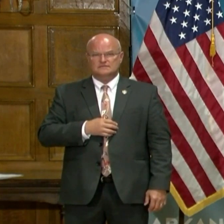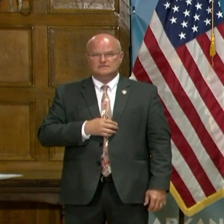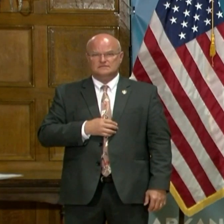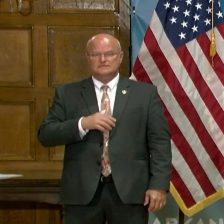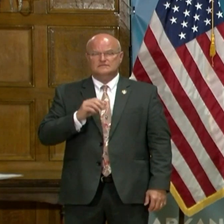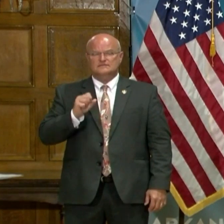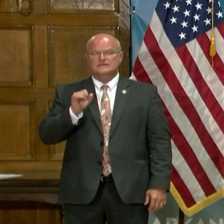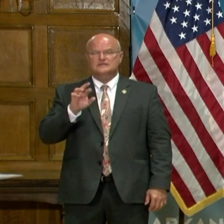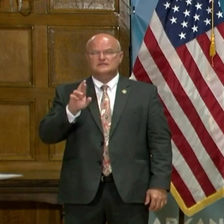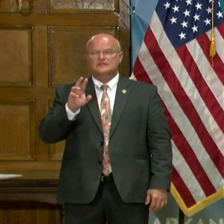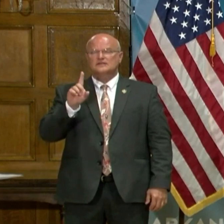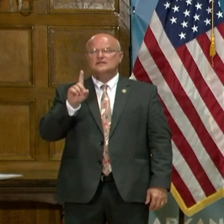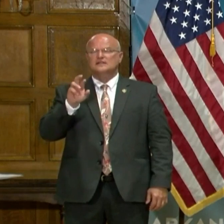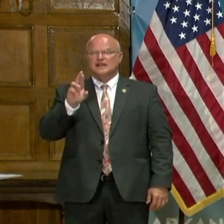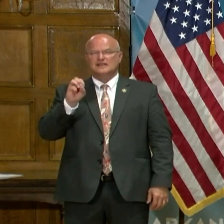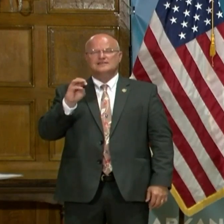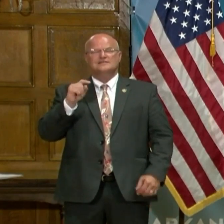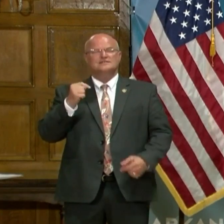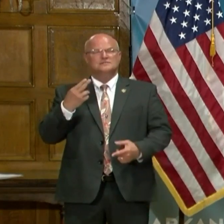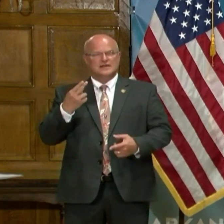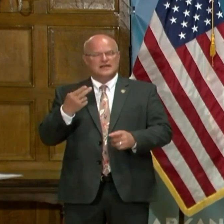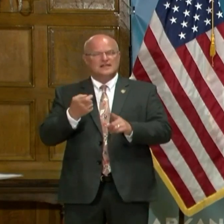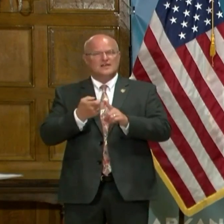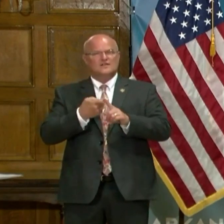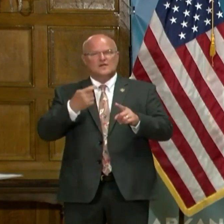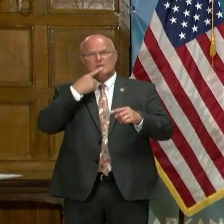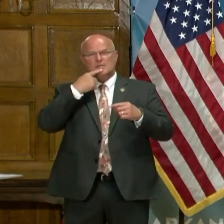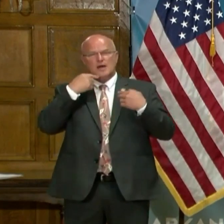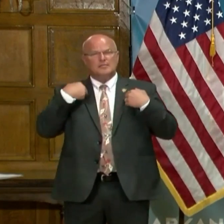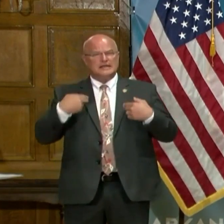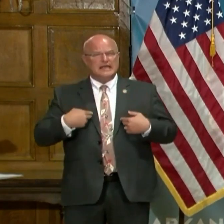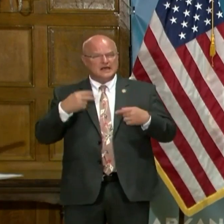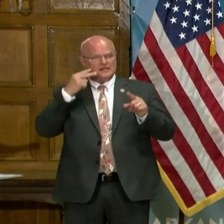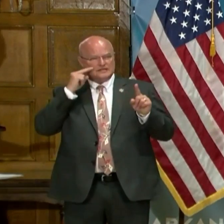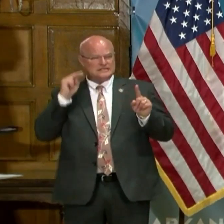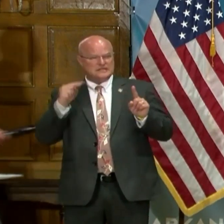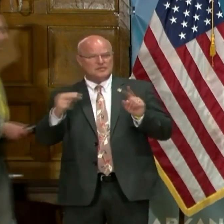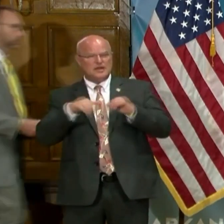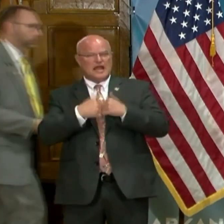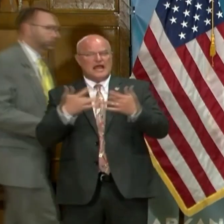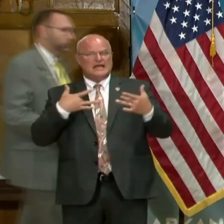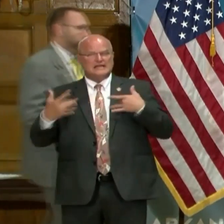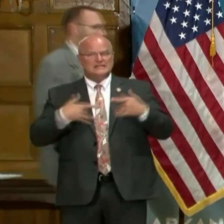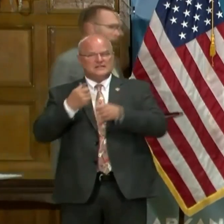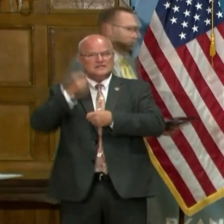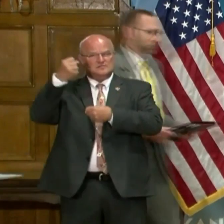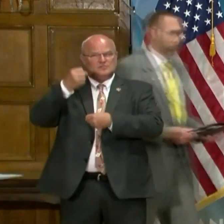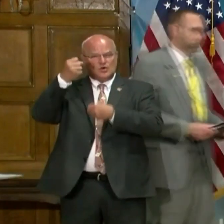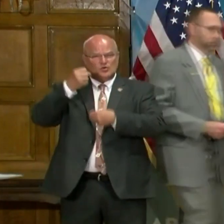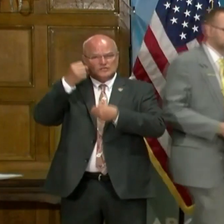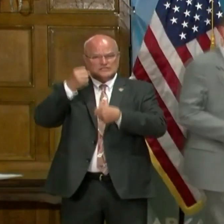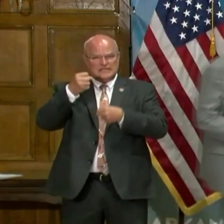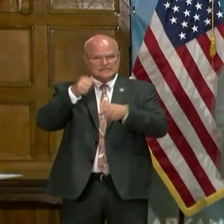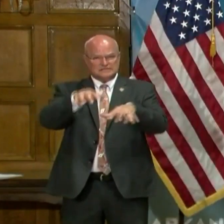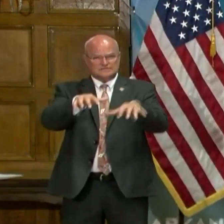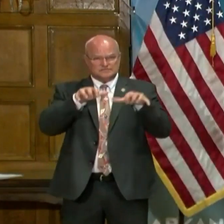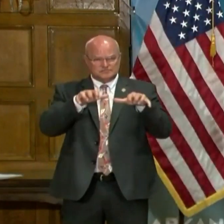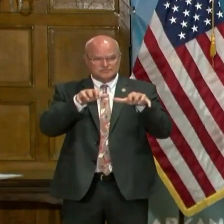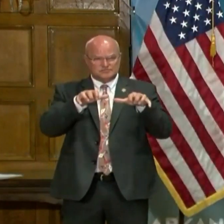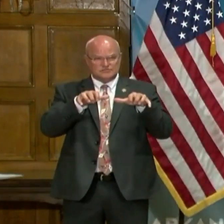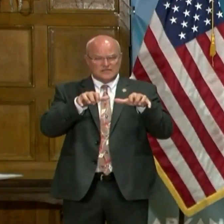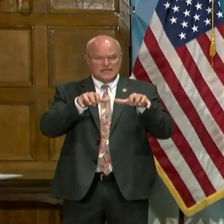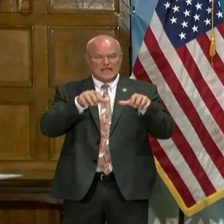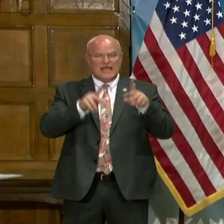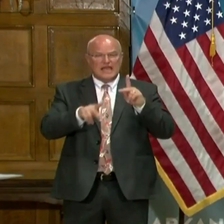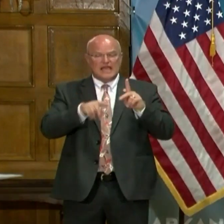Yes, sir. Dr. Smith, purely from a public health standpoint, how concerning are these protests? And if, say, a